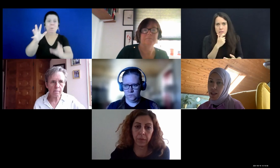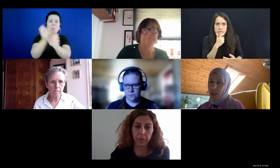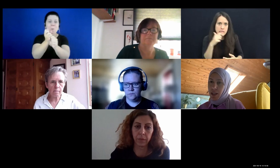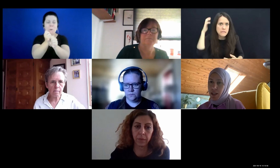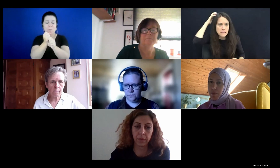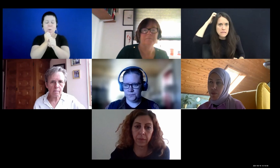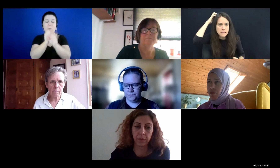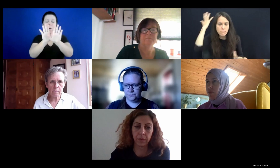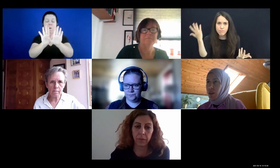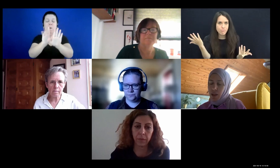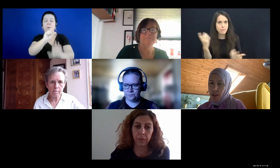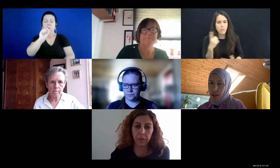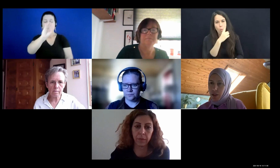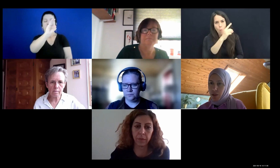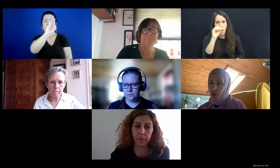100%